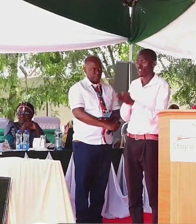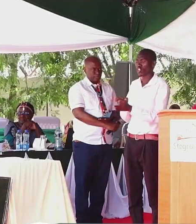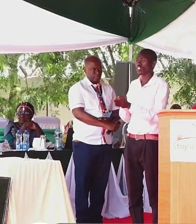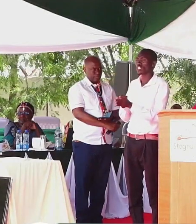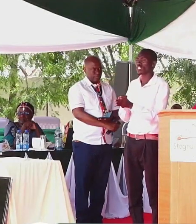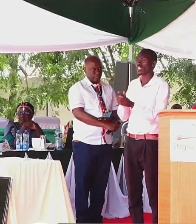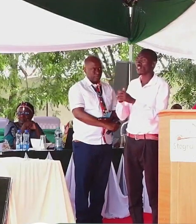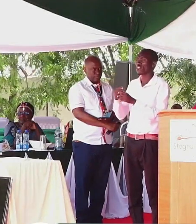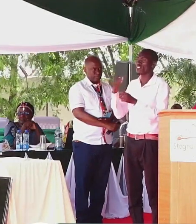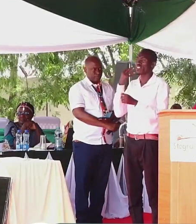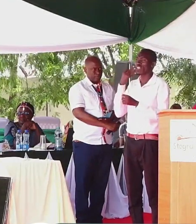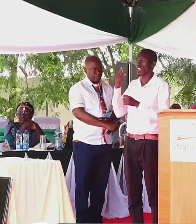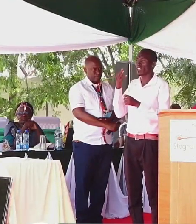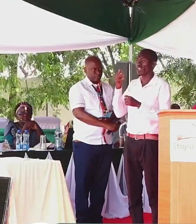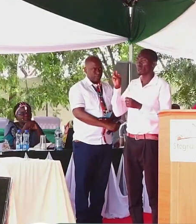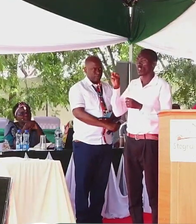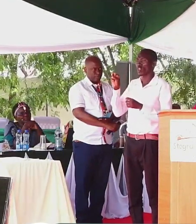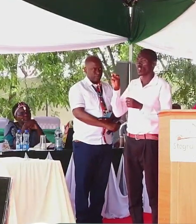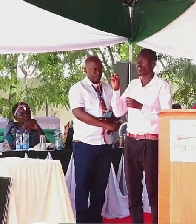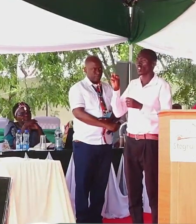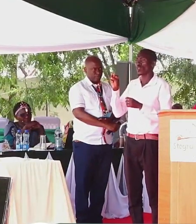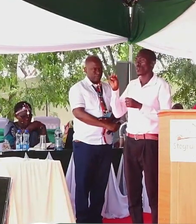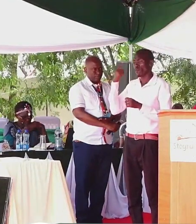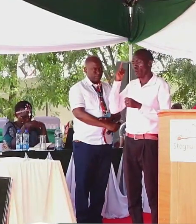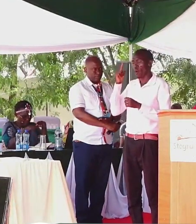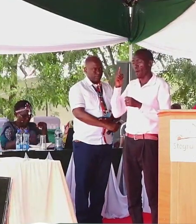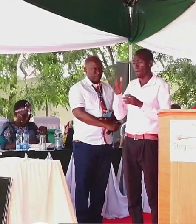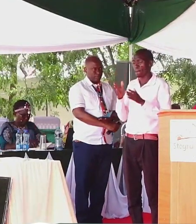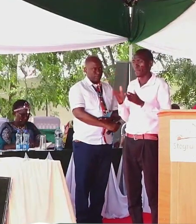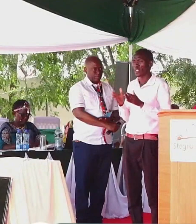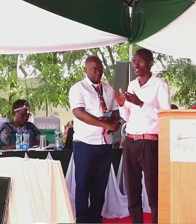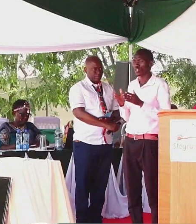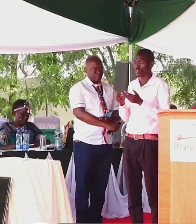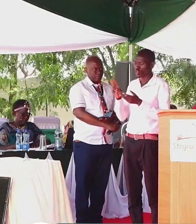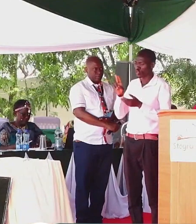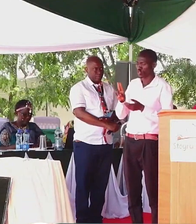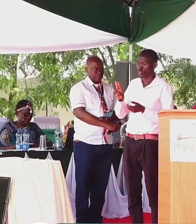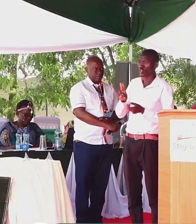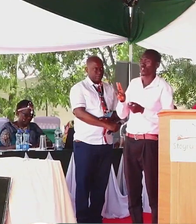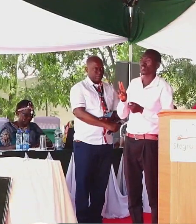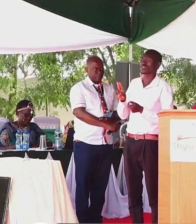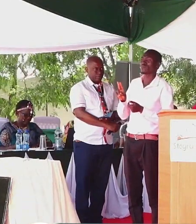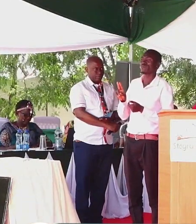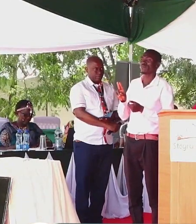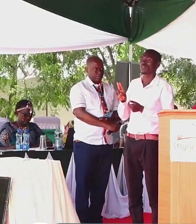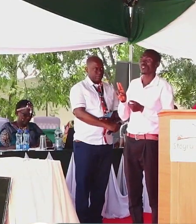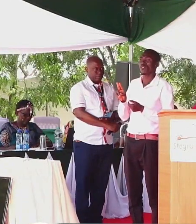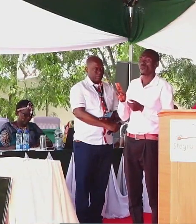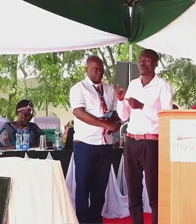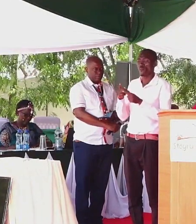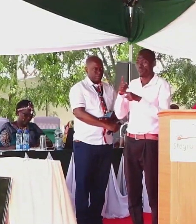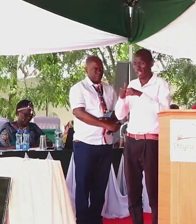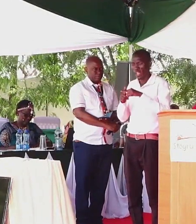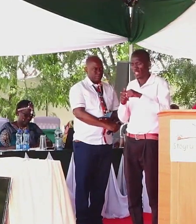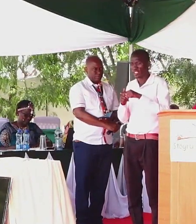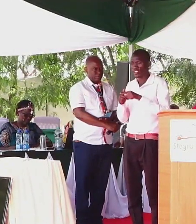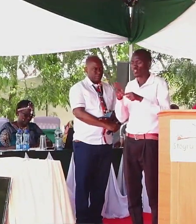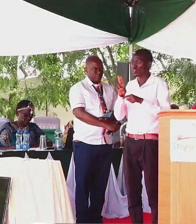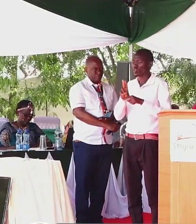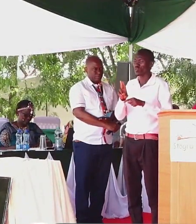300 million for personal emoluments. Our ECD teachers plus us spend that